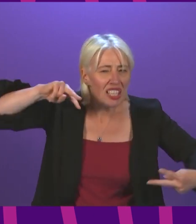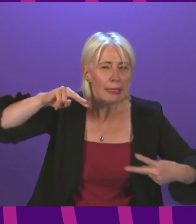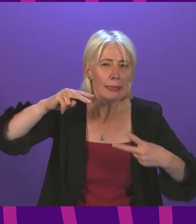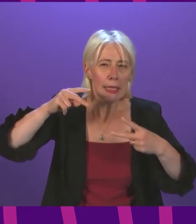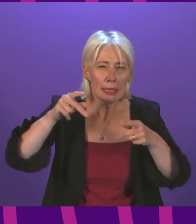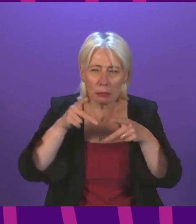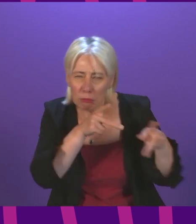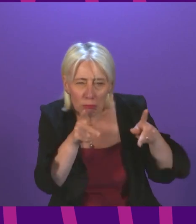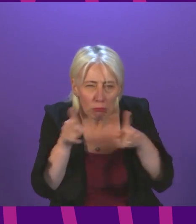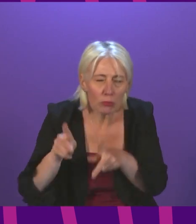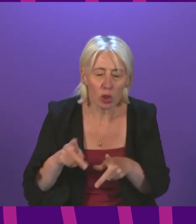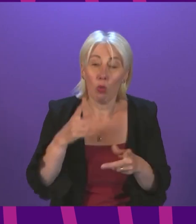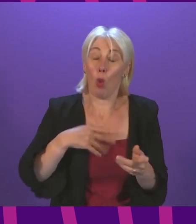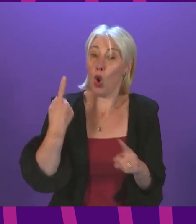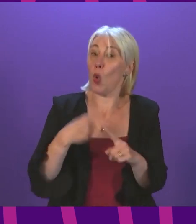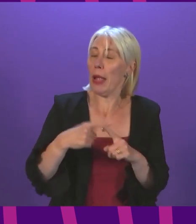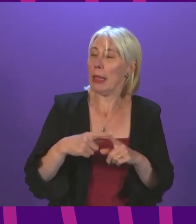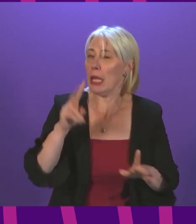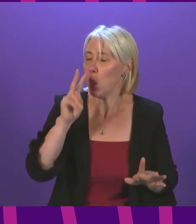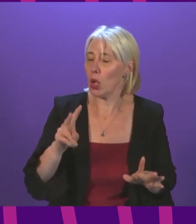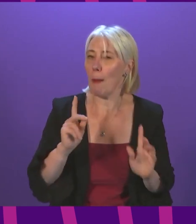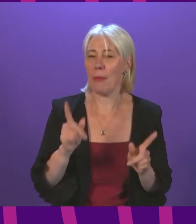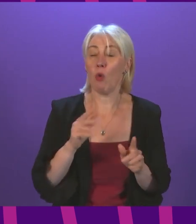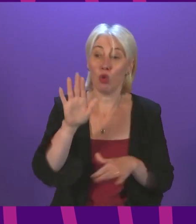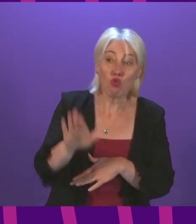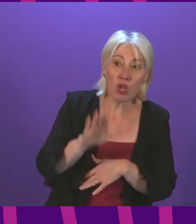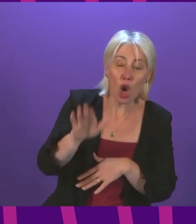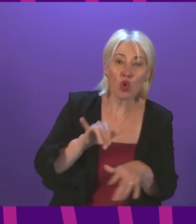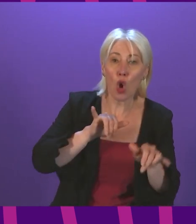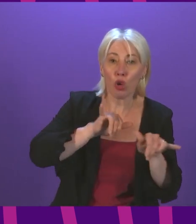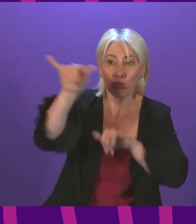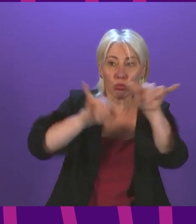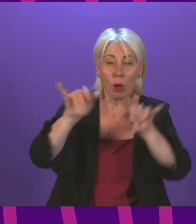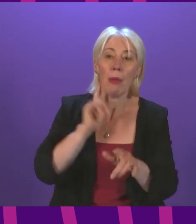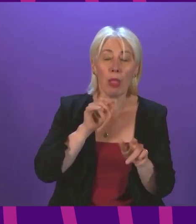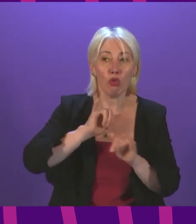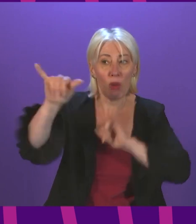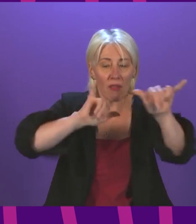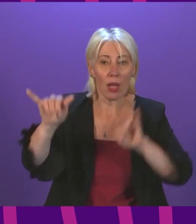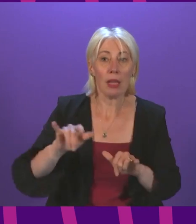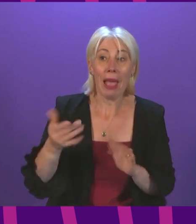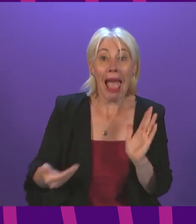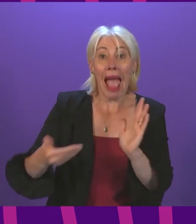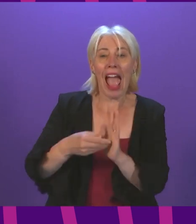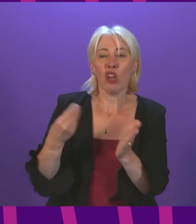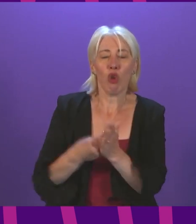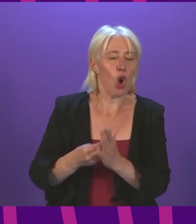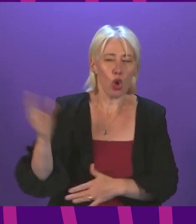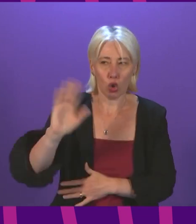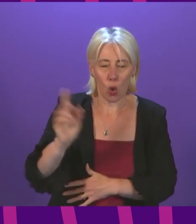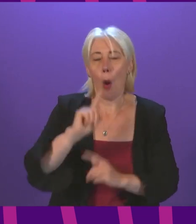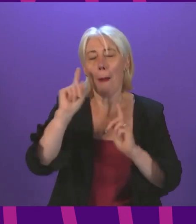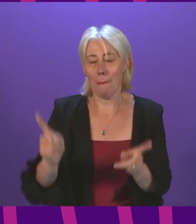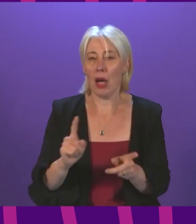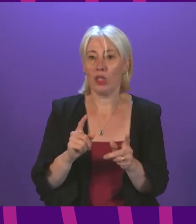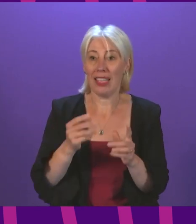keen to do that quickly the one thing i have said to reassure travelers is that this would not be at additional cost to travelers but we set out the detail